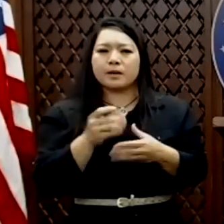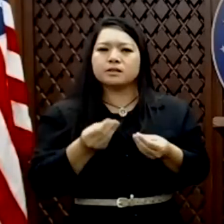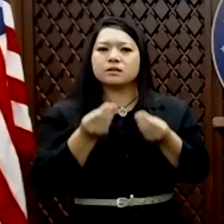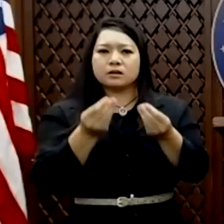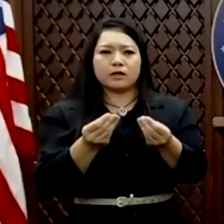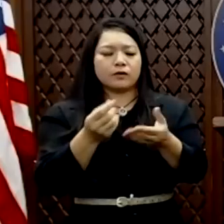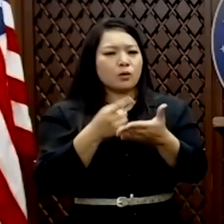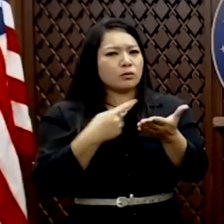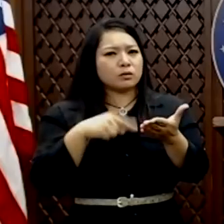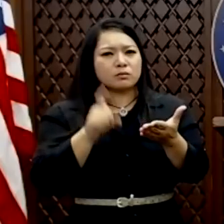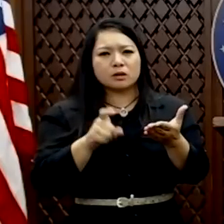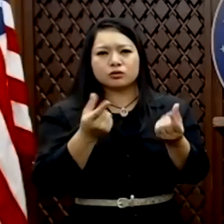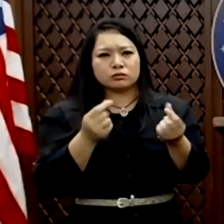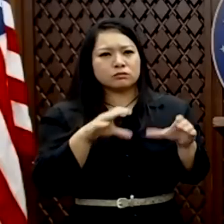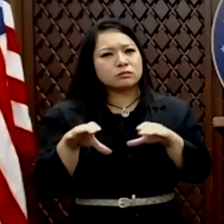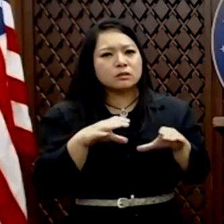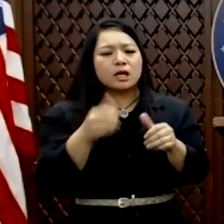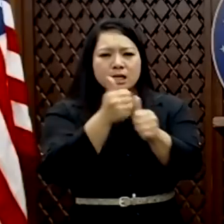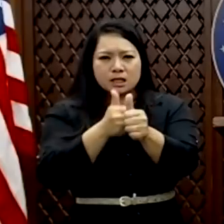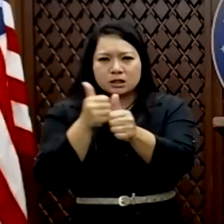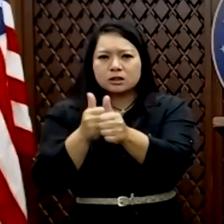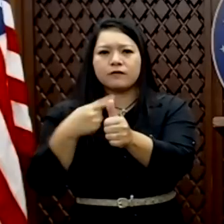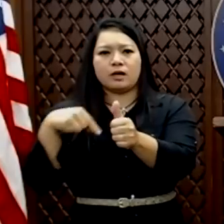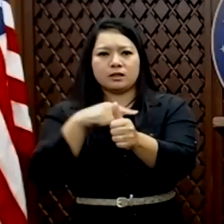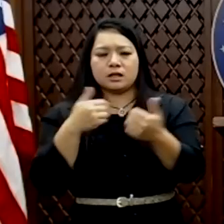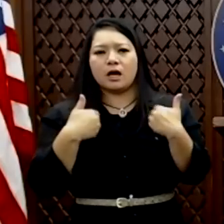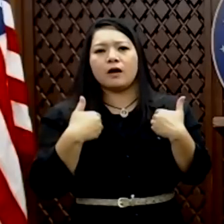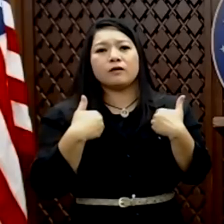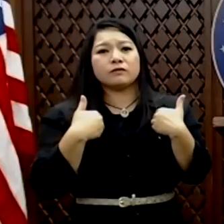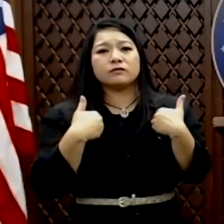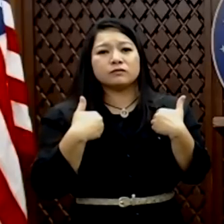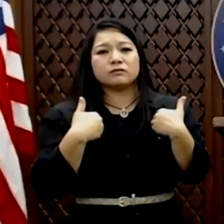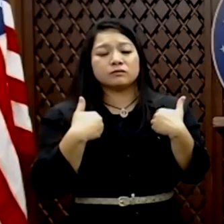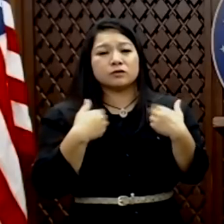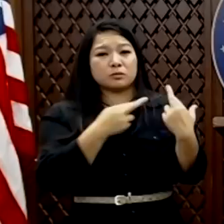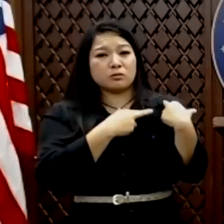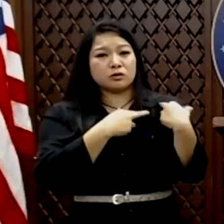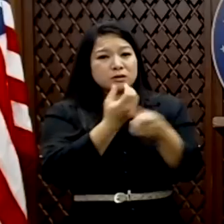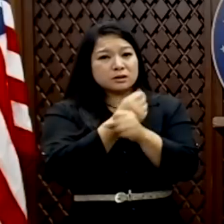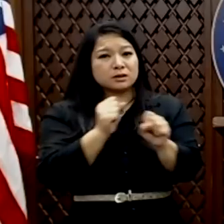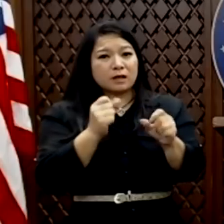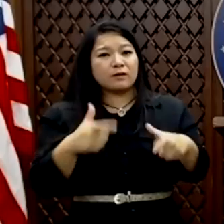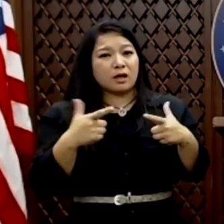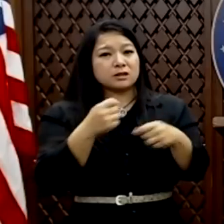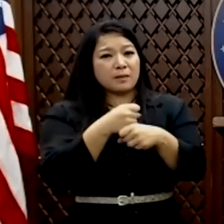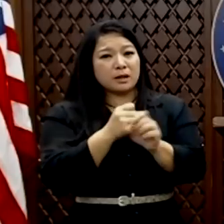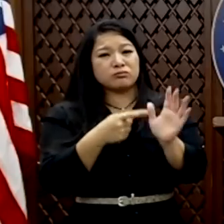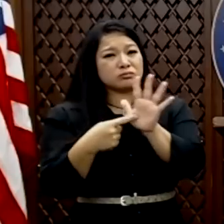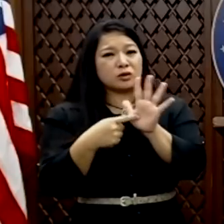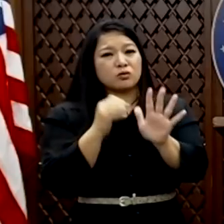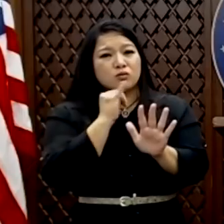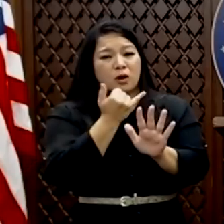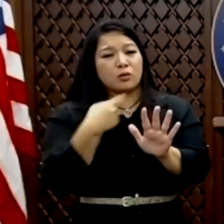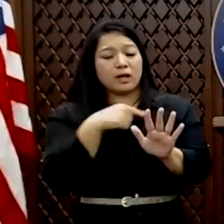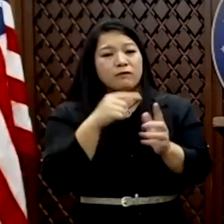to action. Each of us has the power to save lives and make this model wrong. We have